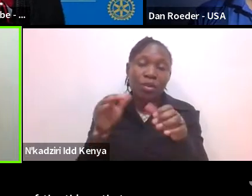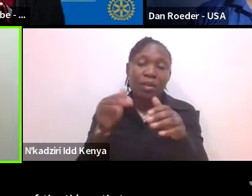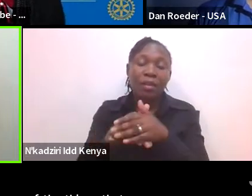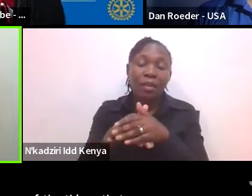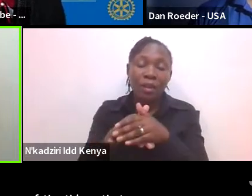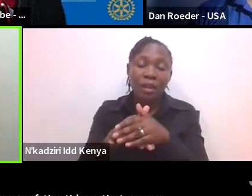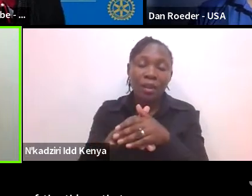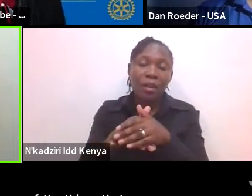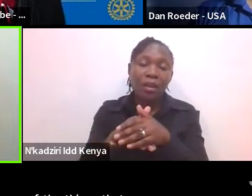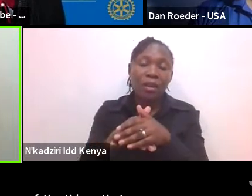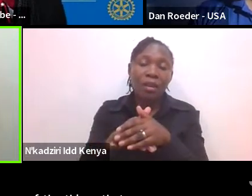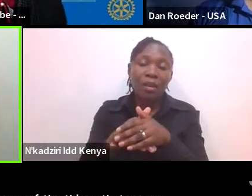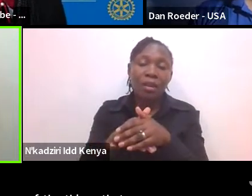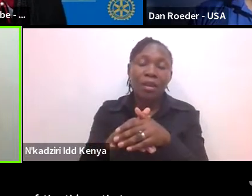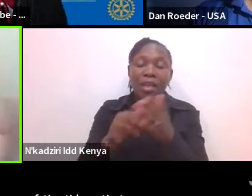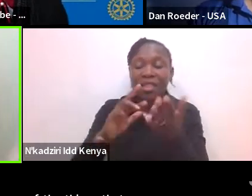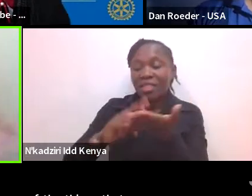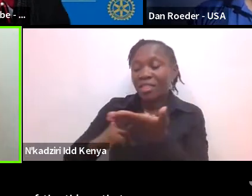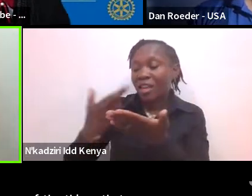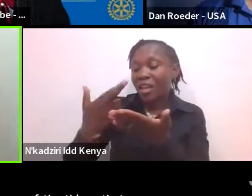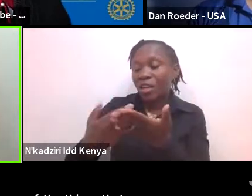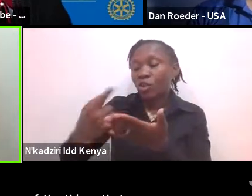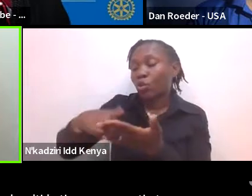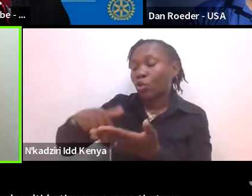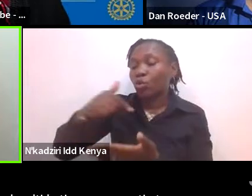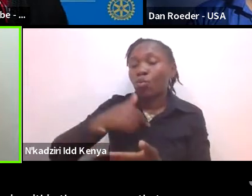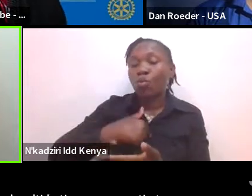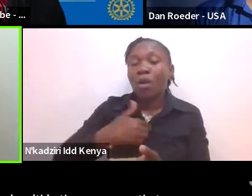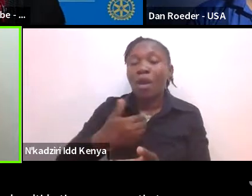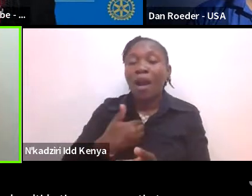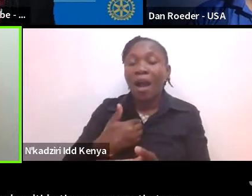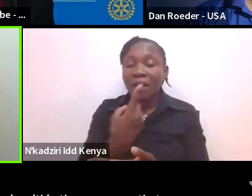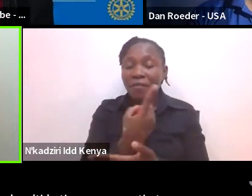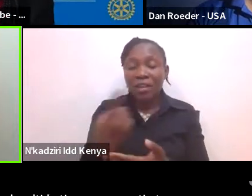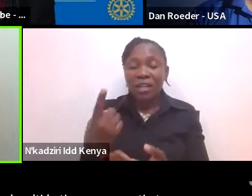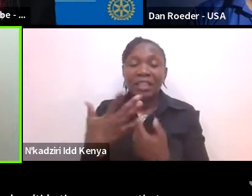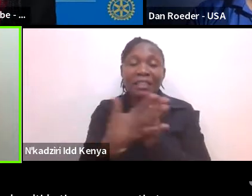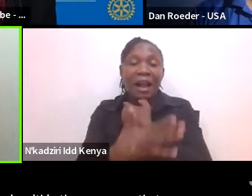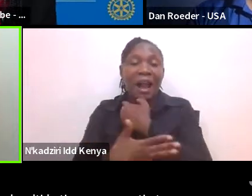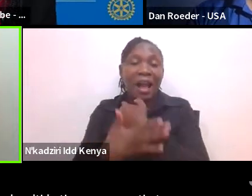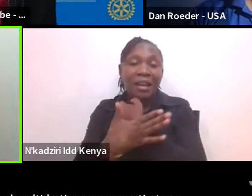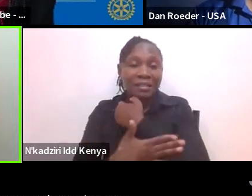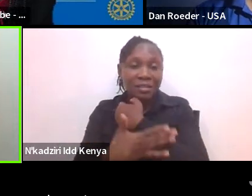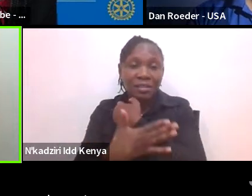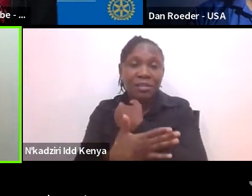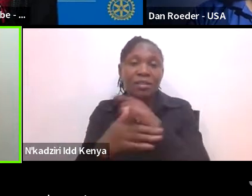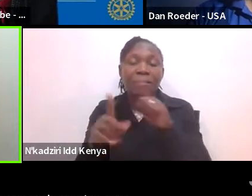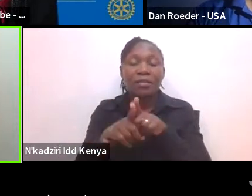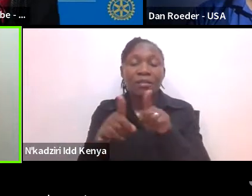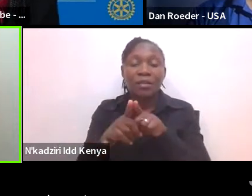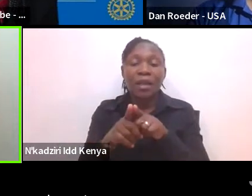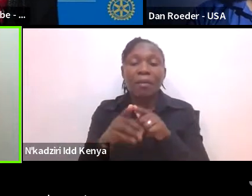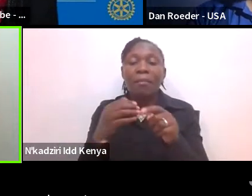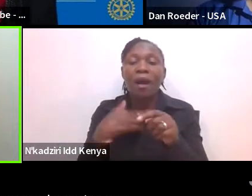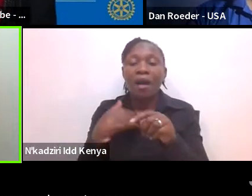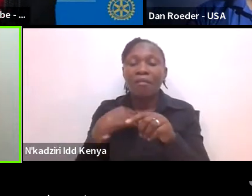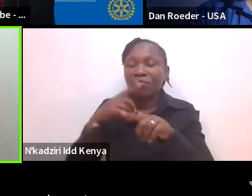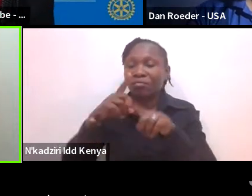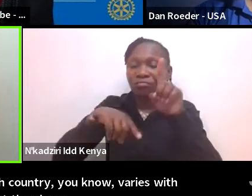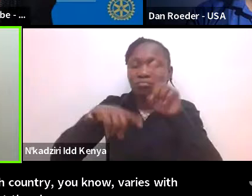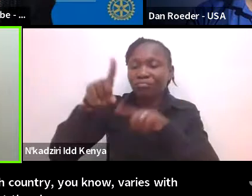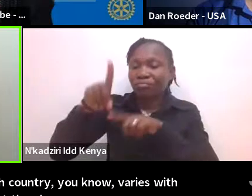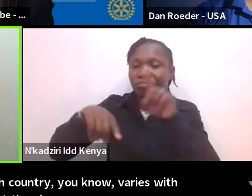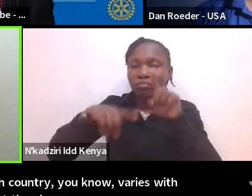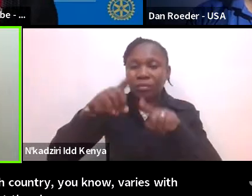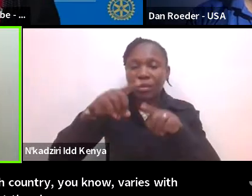within the resources that we have. And of course, each country varies with what they have. But those things